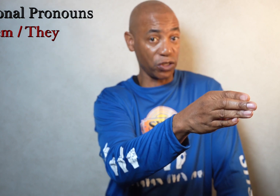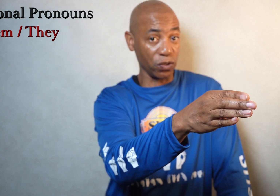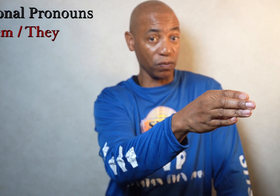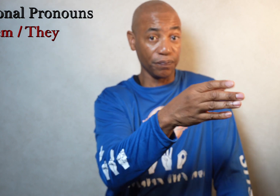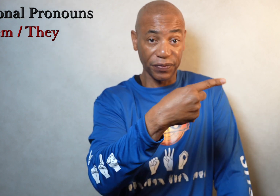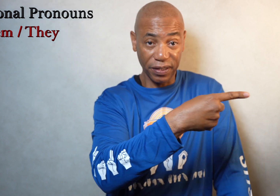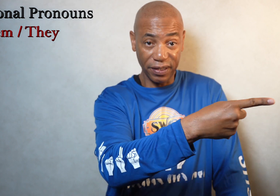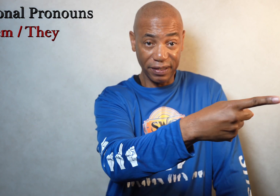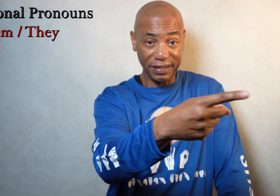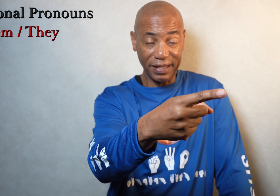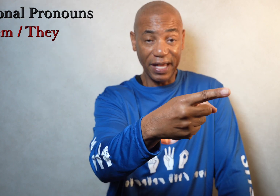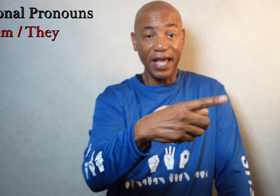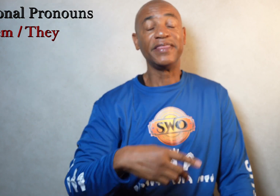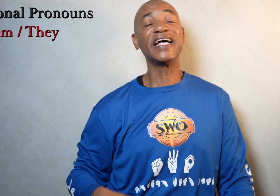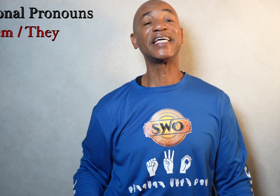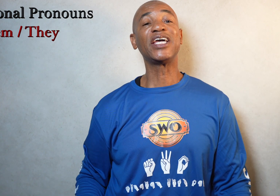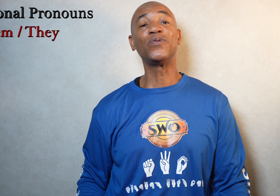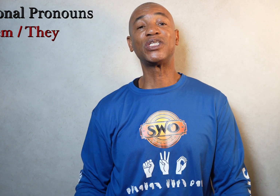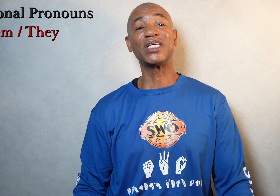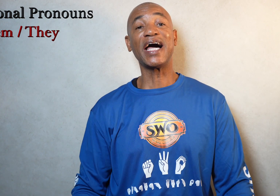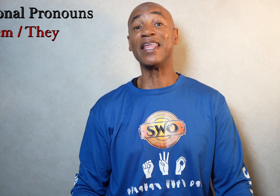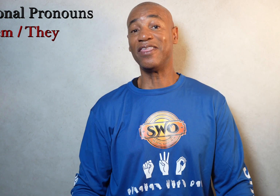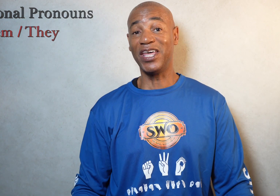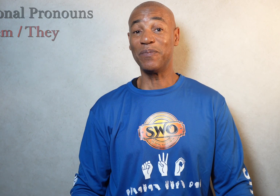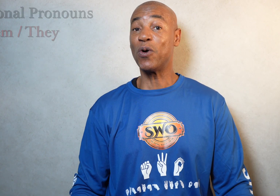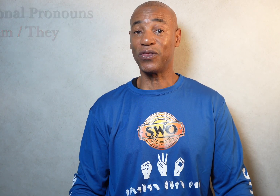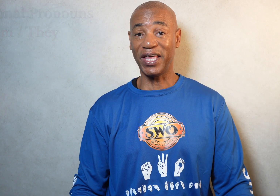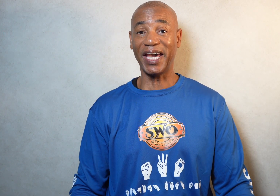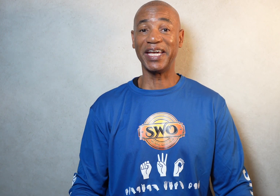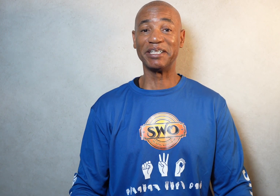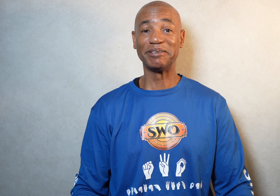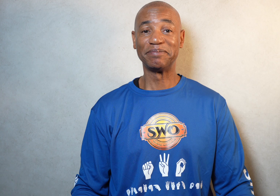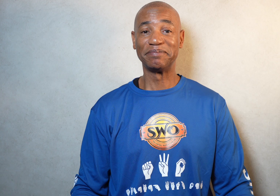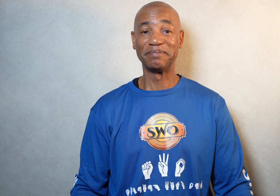to. That's how you would sign them or they.